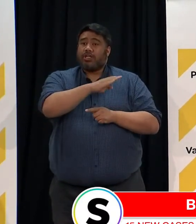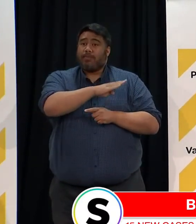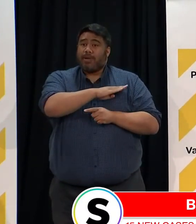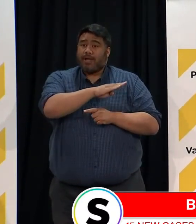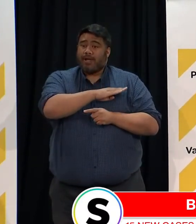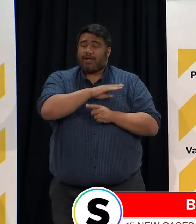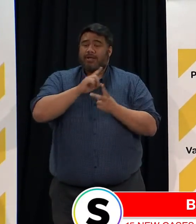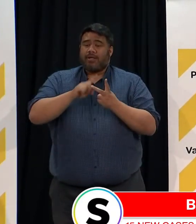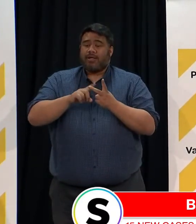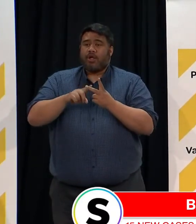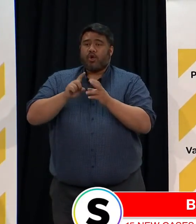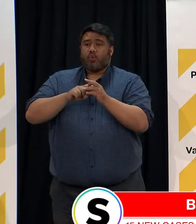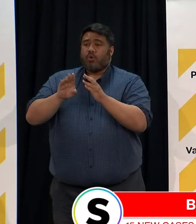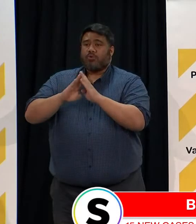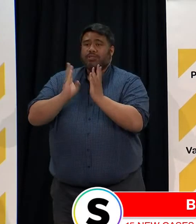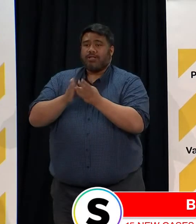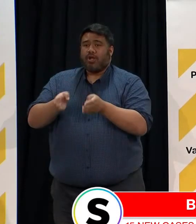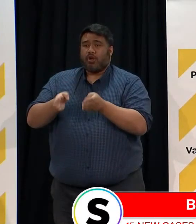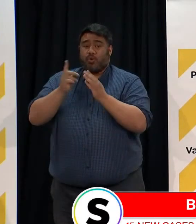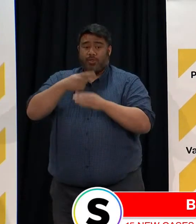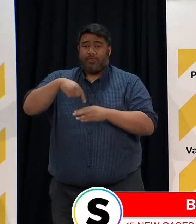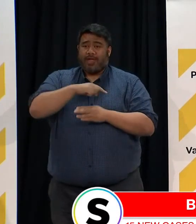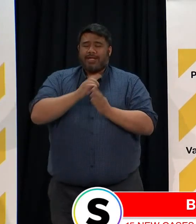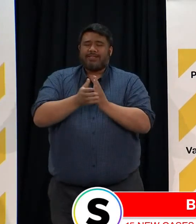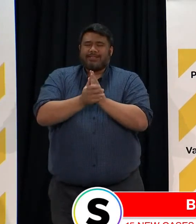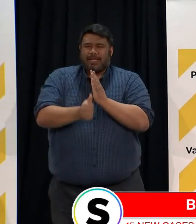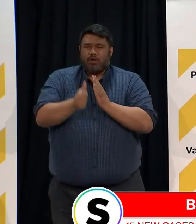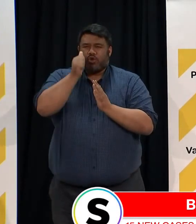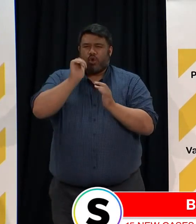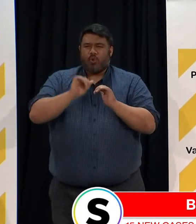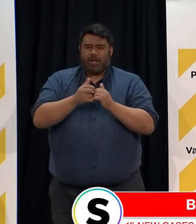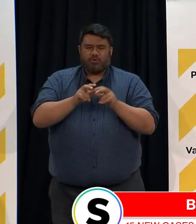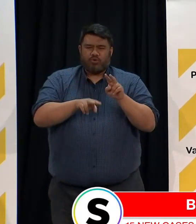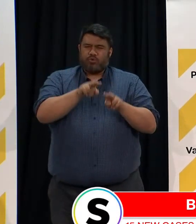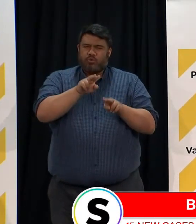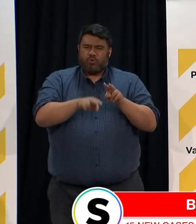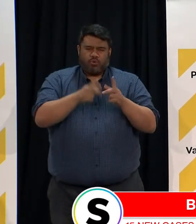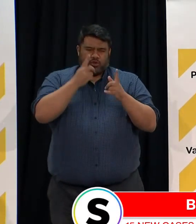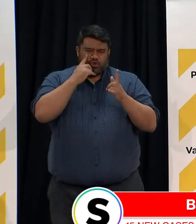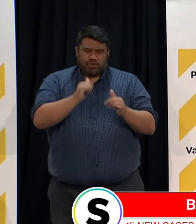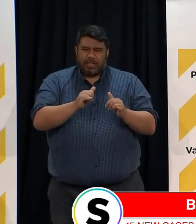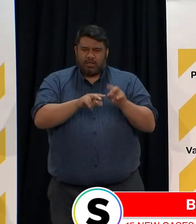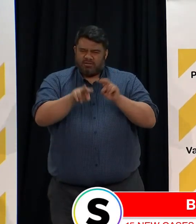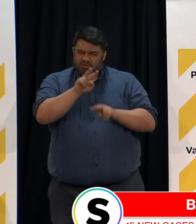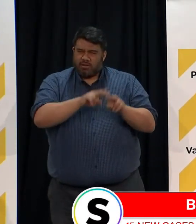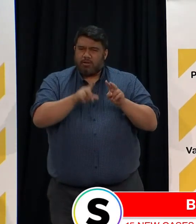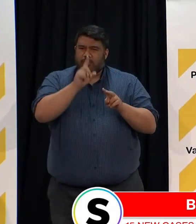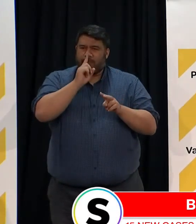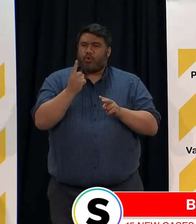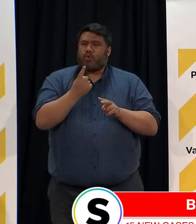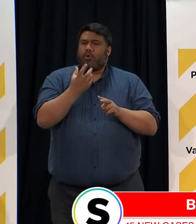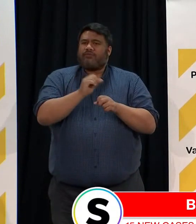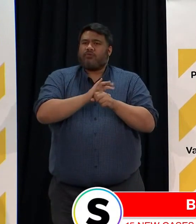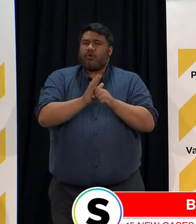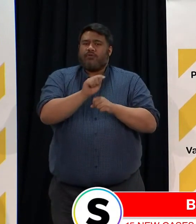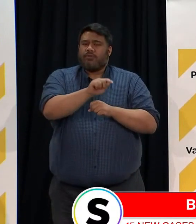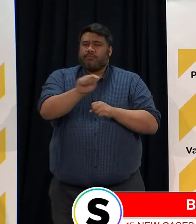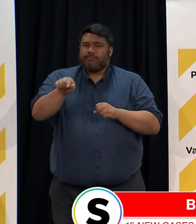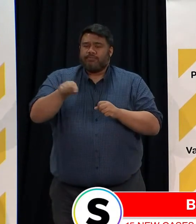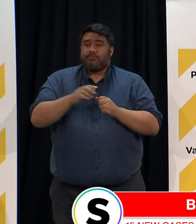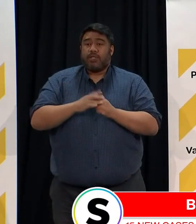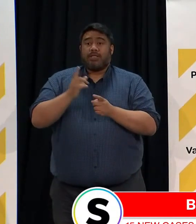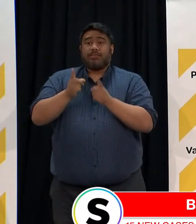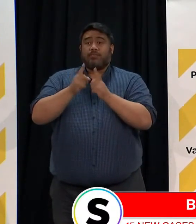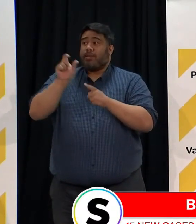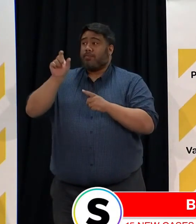now in the new ones are very used to assessing and caring for people with COVID-19. And we see even occasionally a person who's coming across the